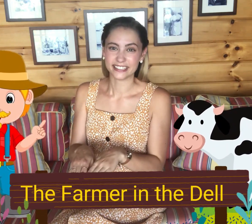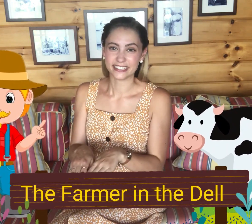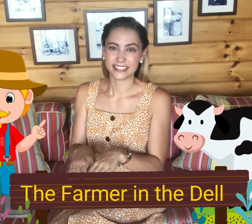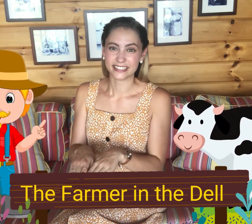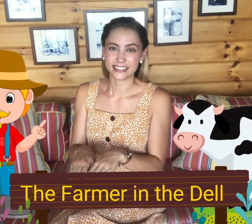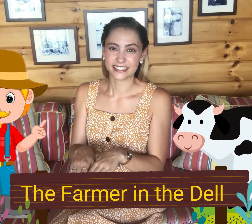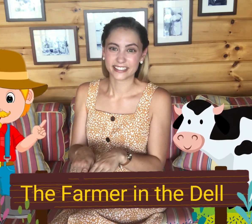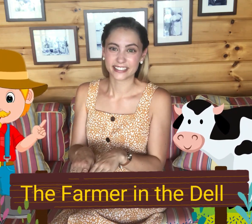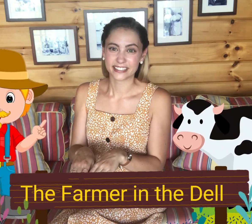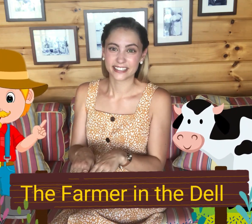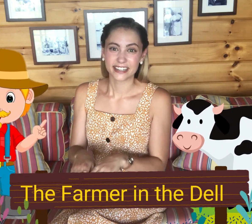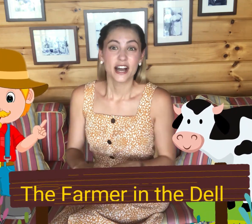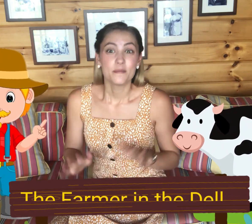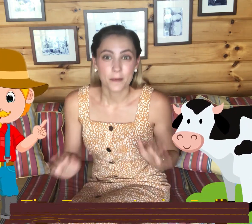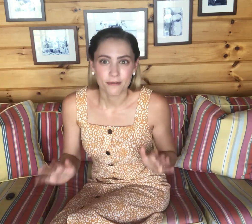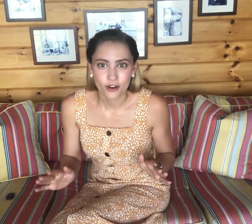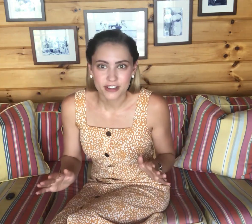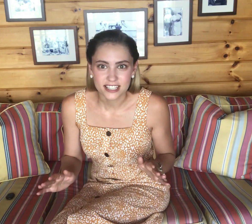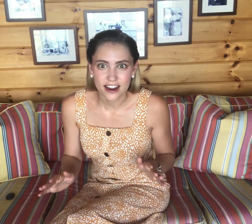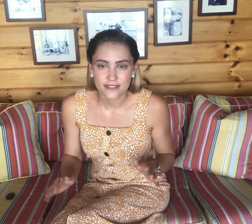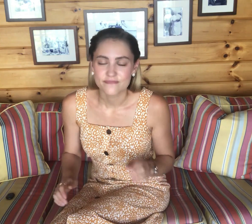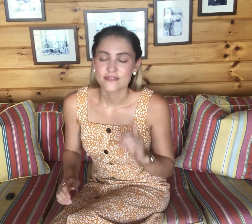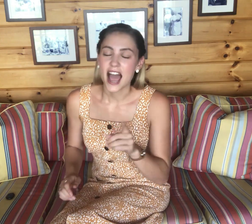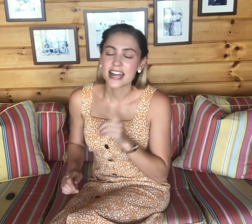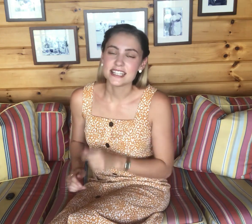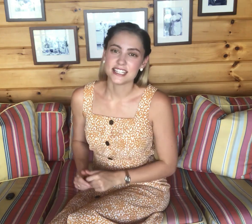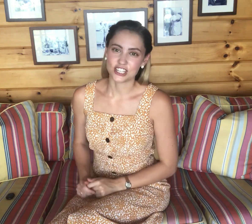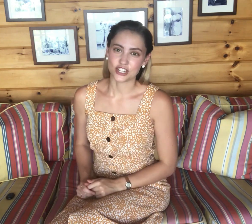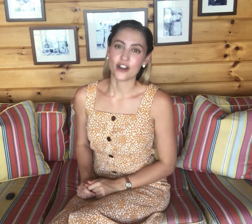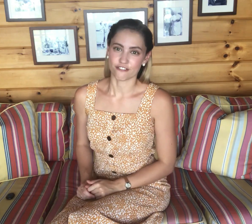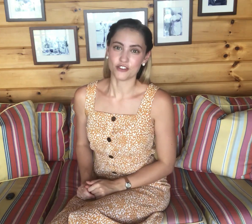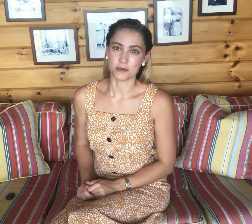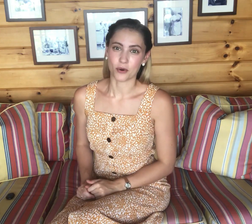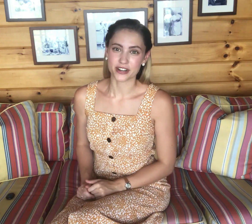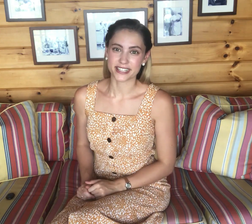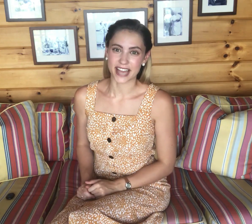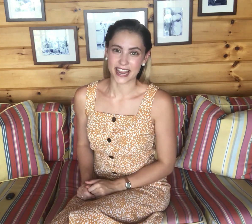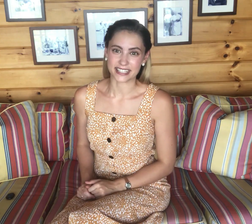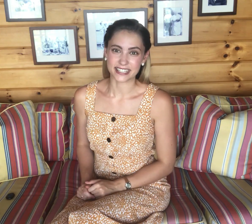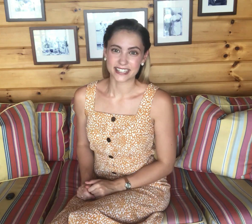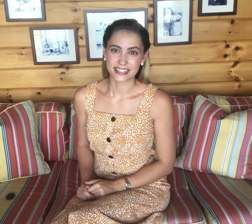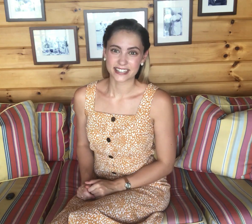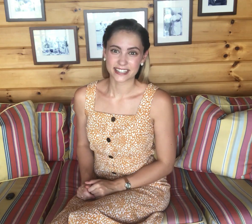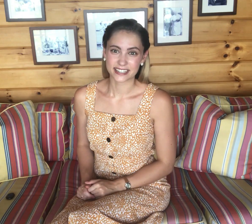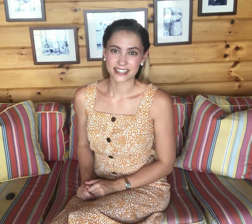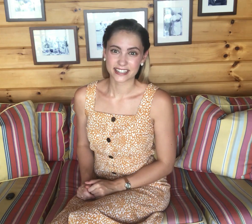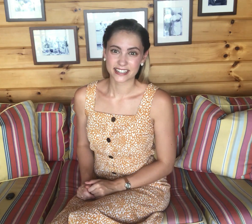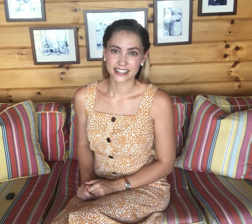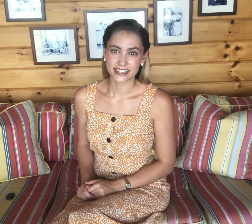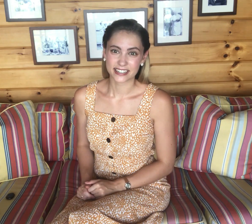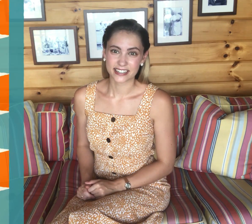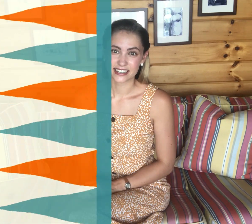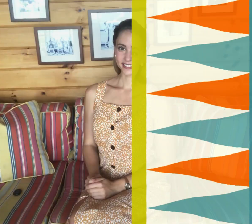Are you good? Or are you bad? Are you angry? Are